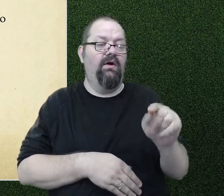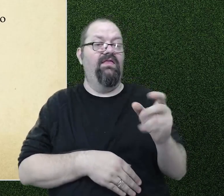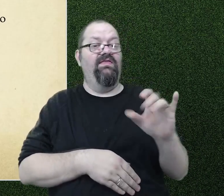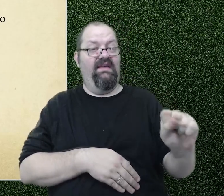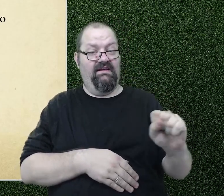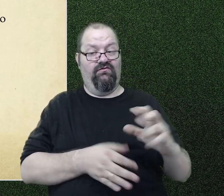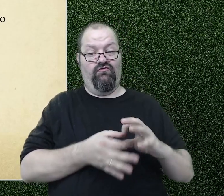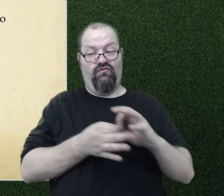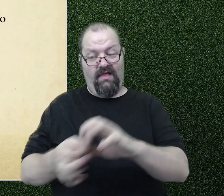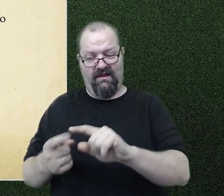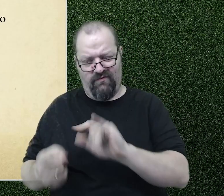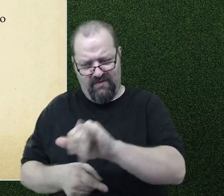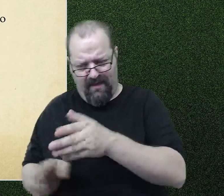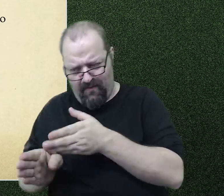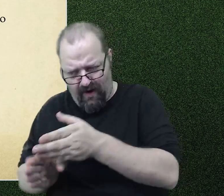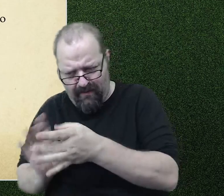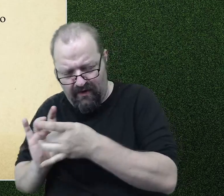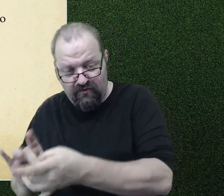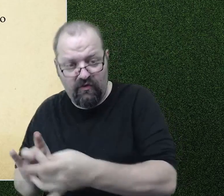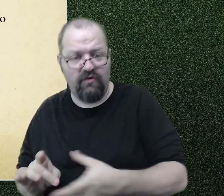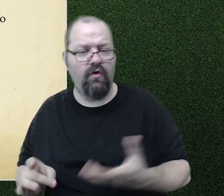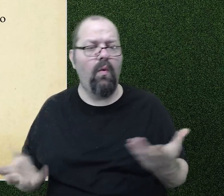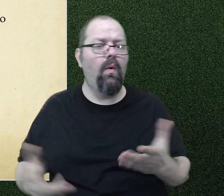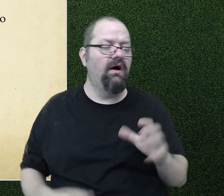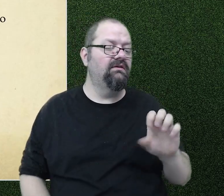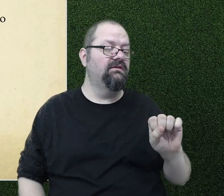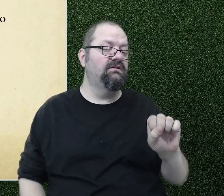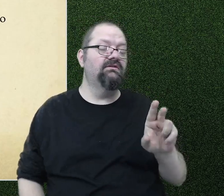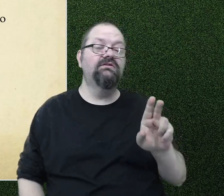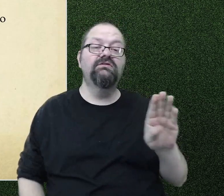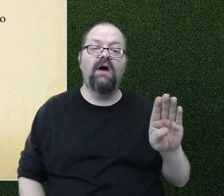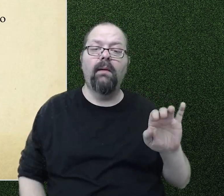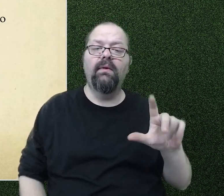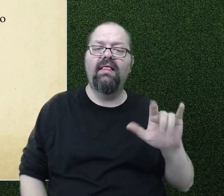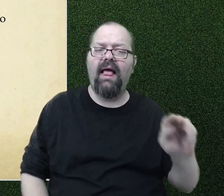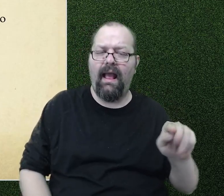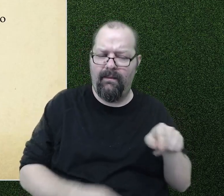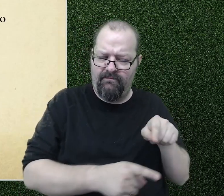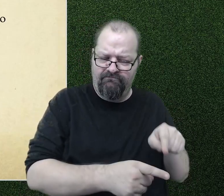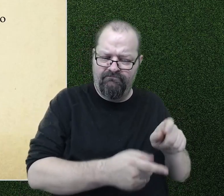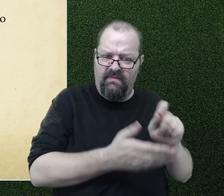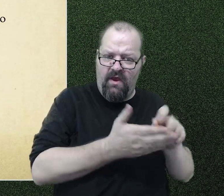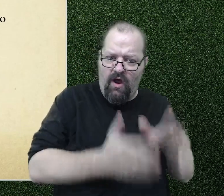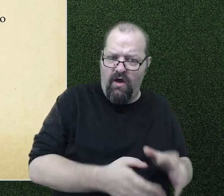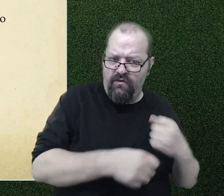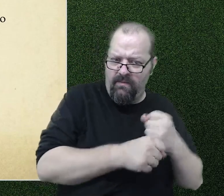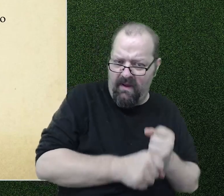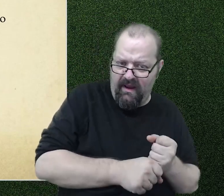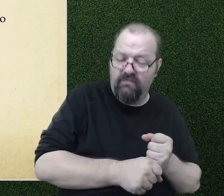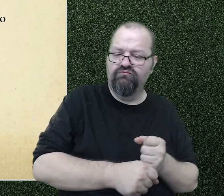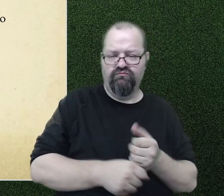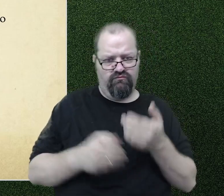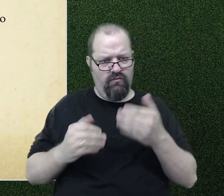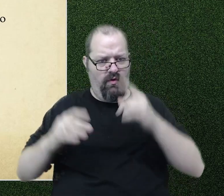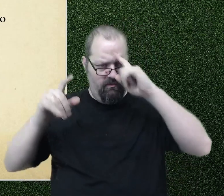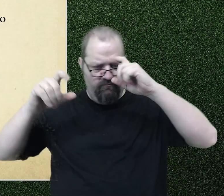primary source? What subclaims does the author make? Write those down too.